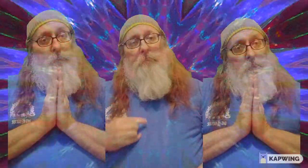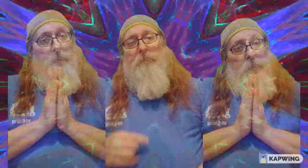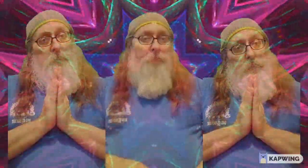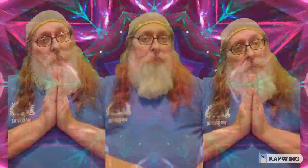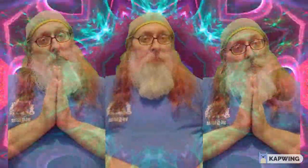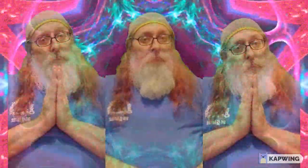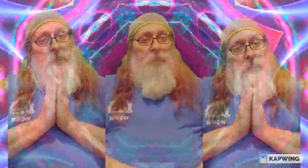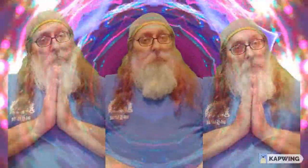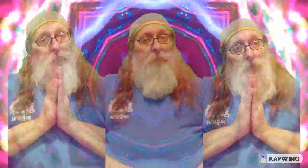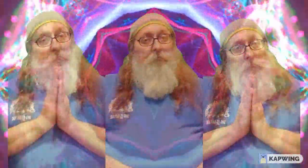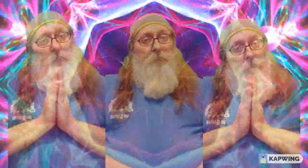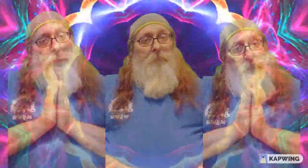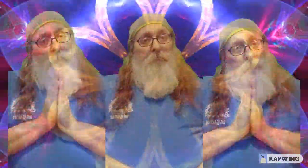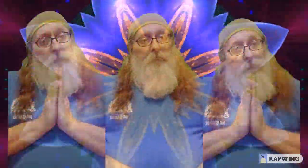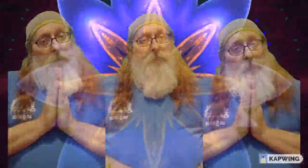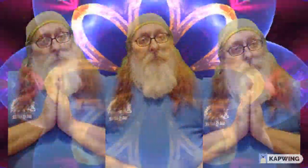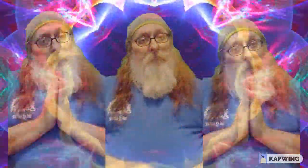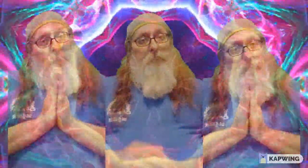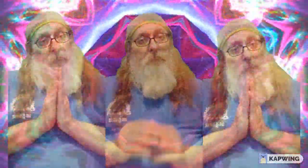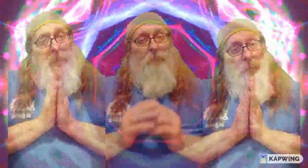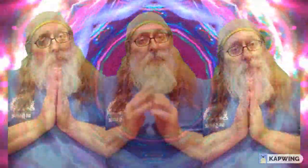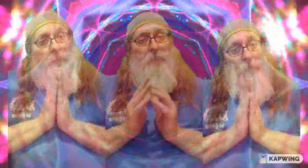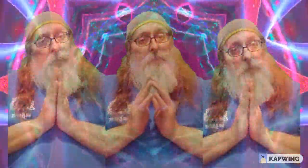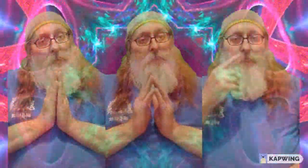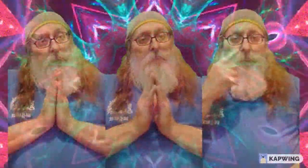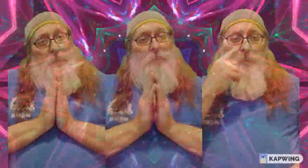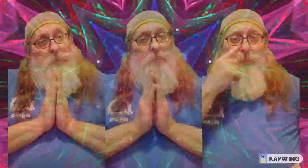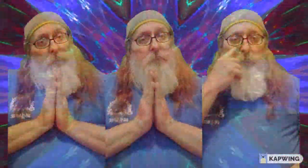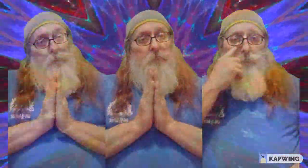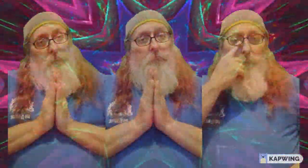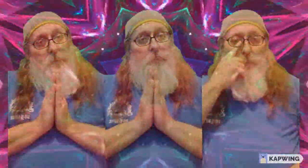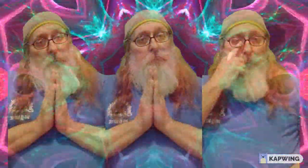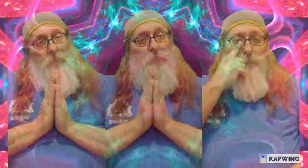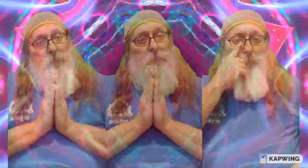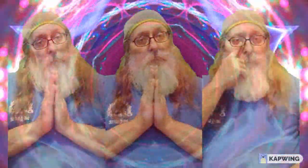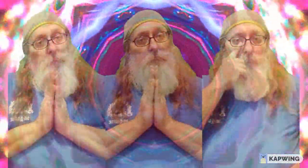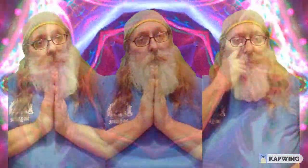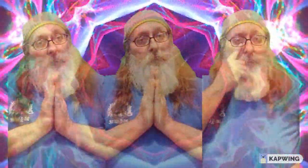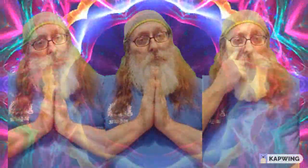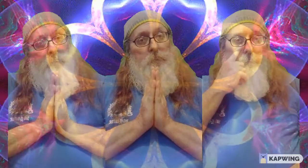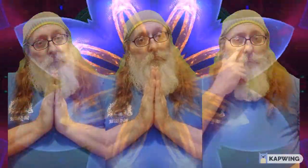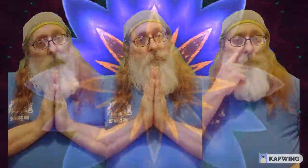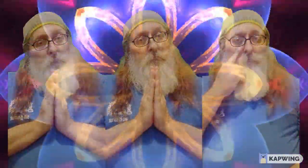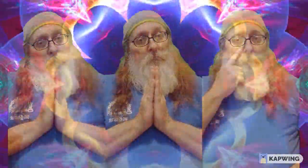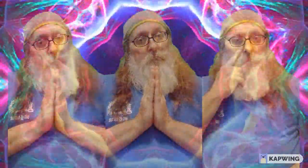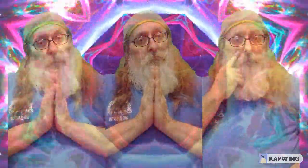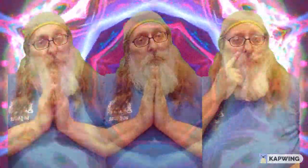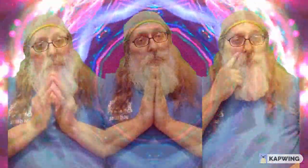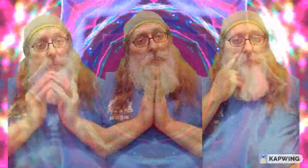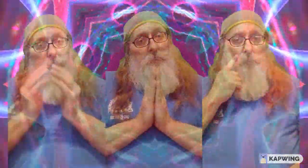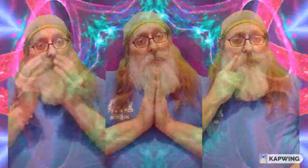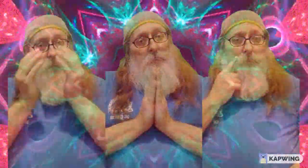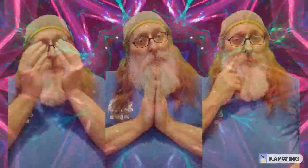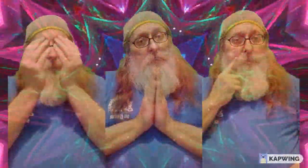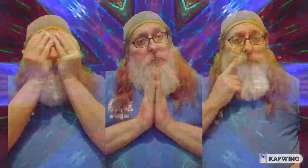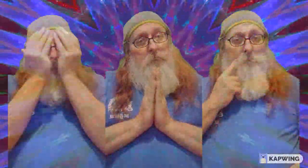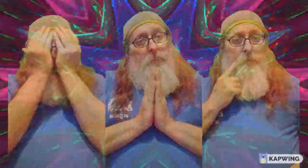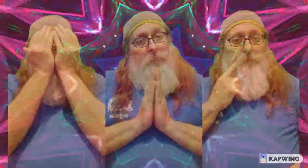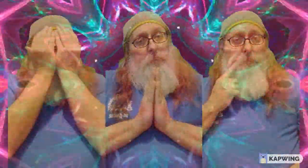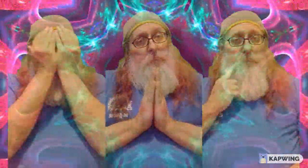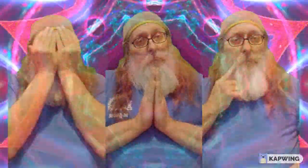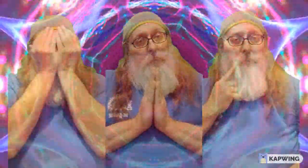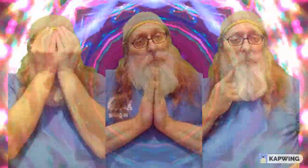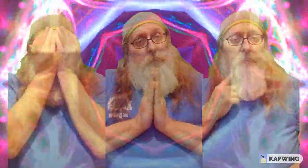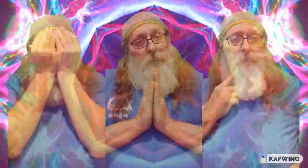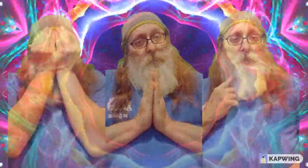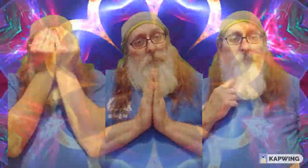that it told me, it made me sad, sad, sad. But still I love you so, I